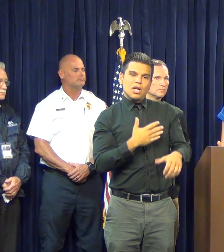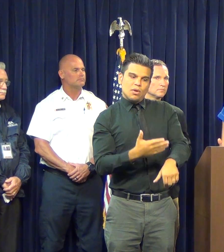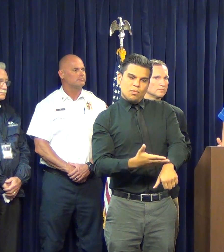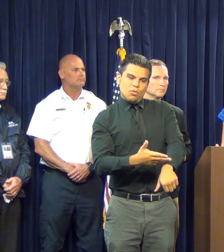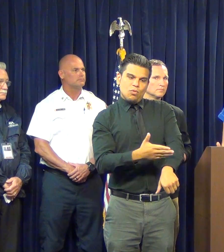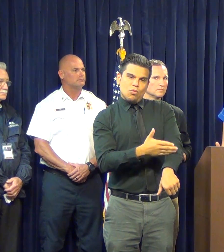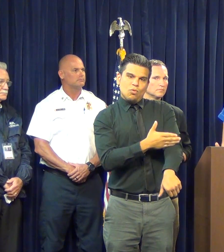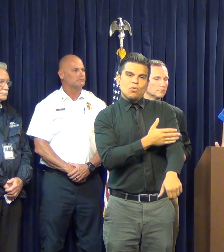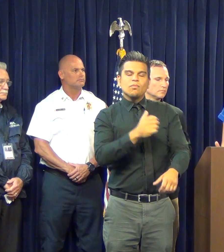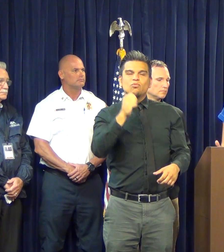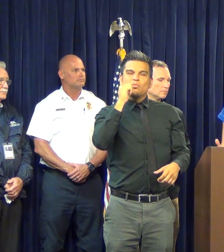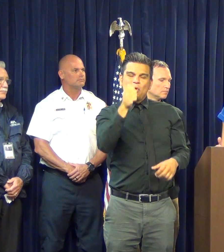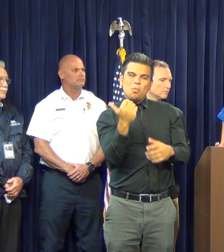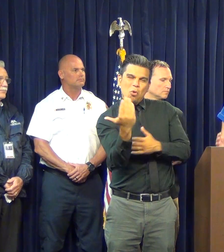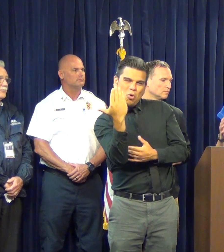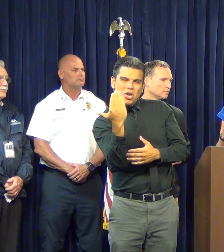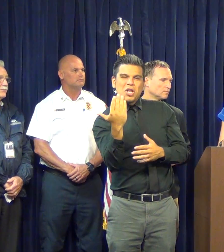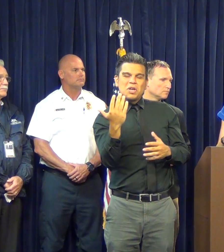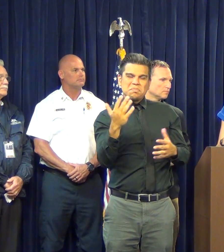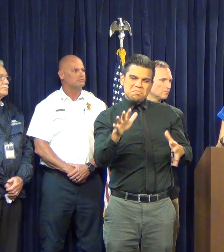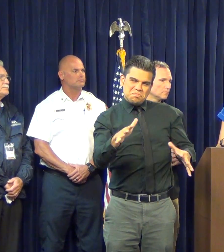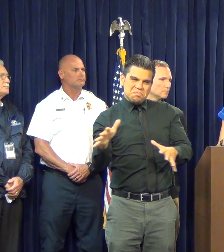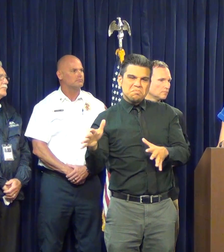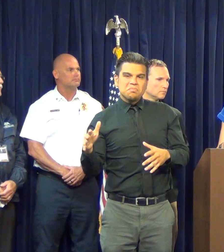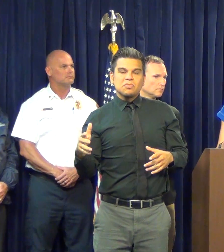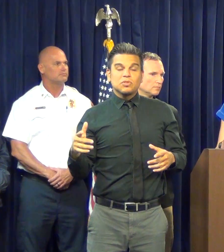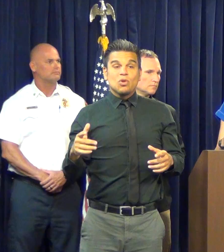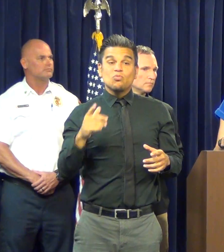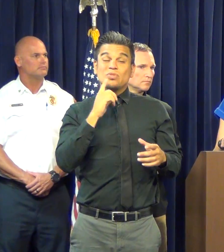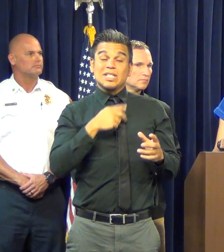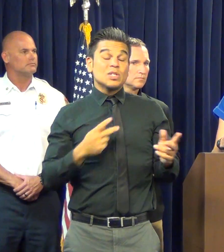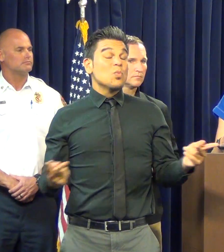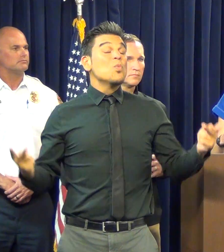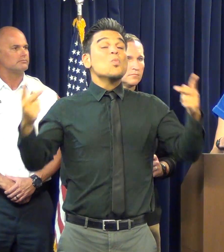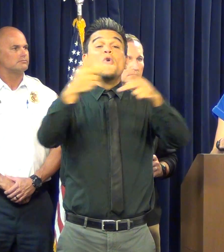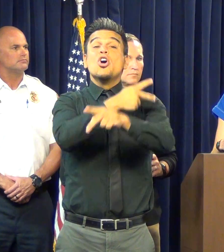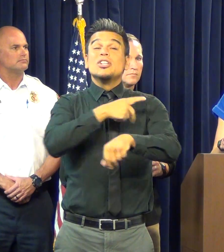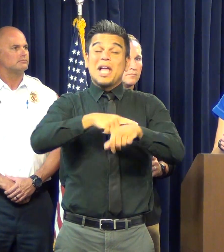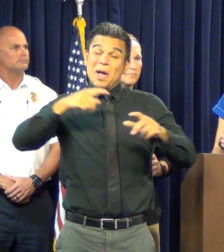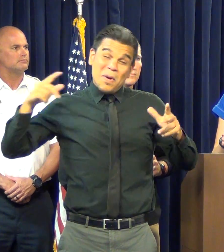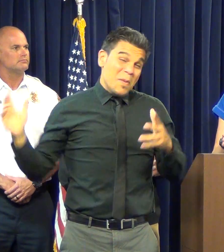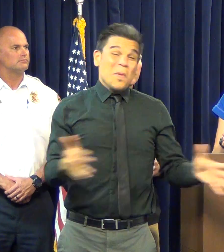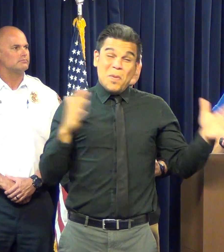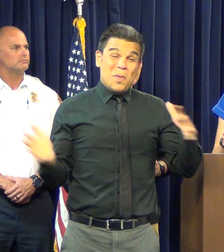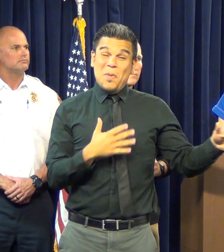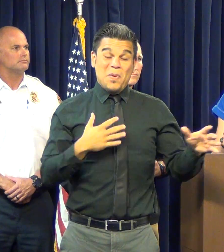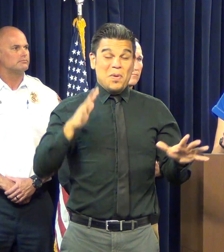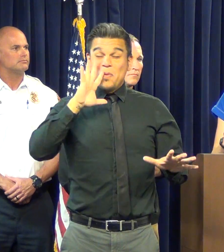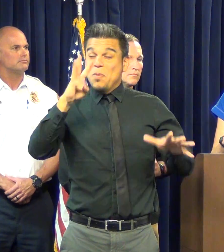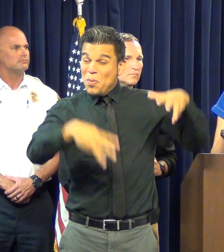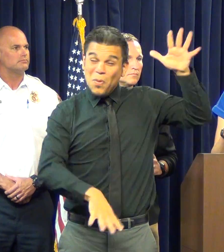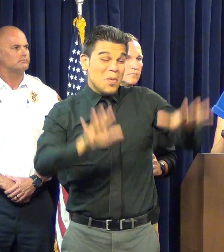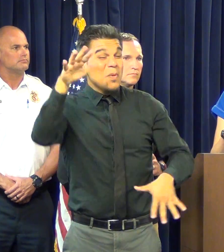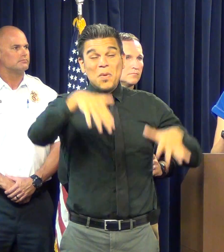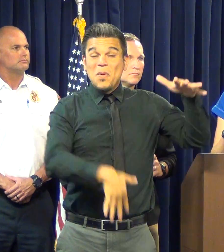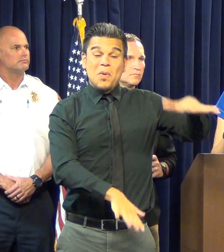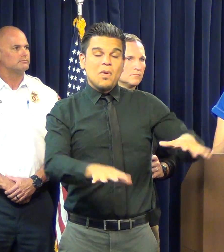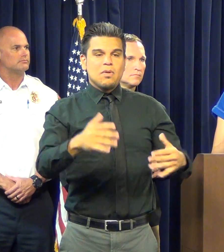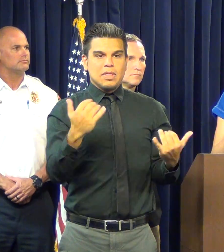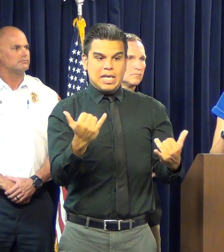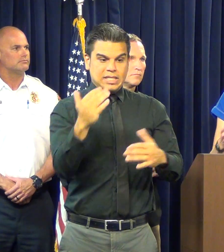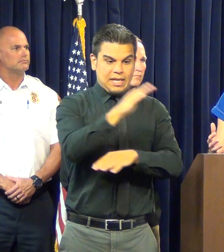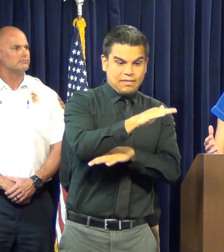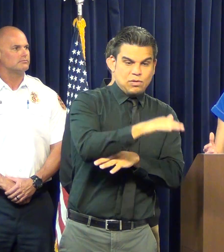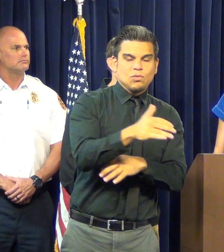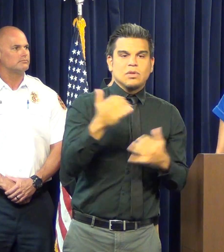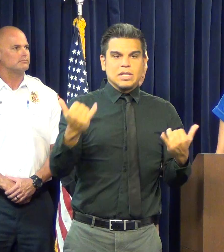get through daybreak tomorrow morning. So again, our peak in intensity of winds and the surge will be this afternoon, this evening time frame,